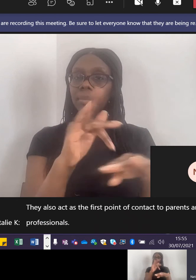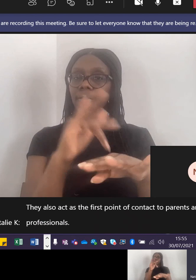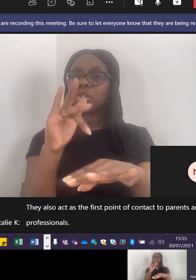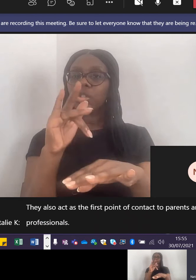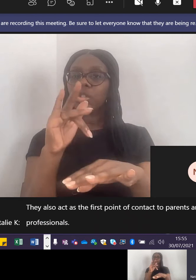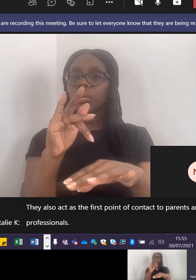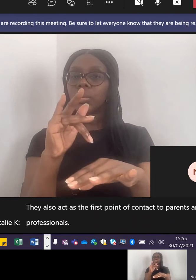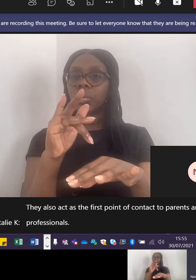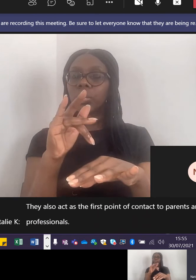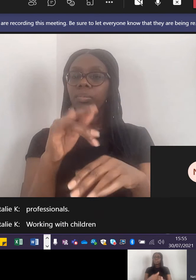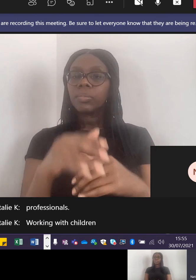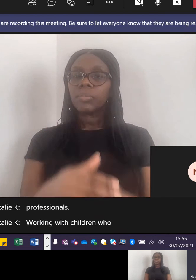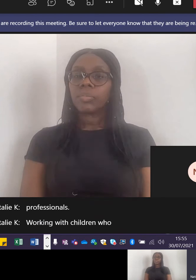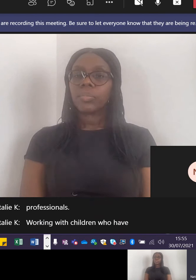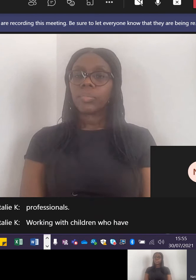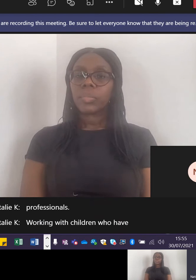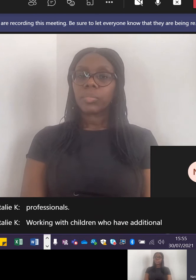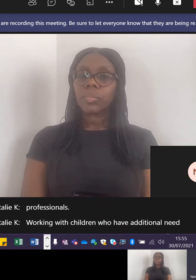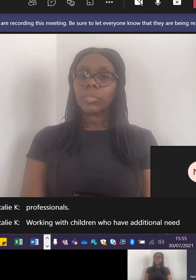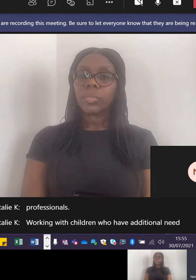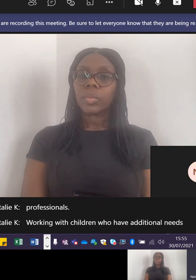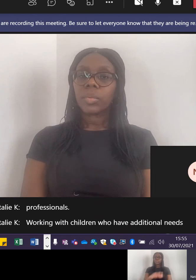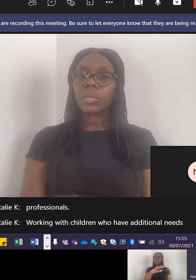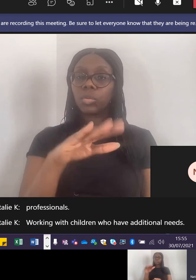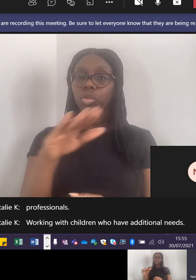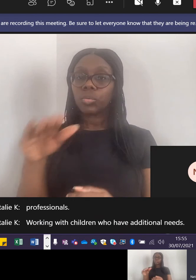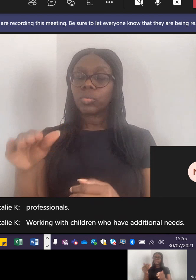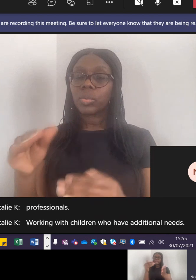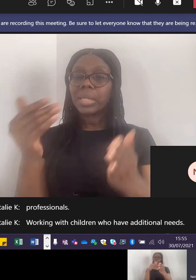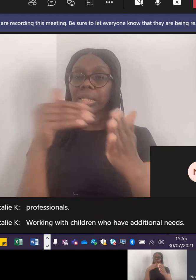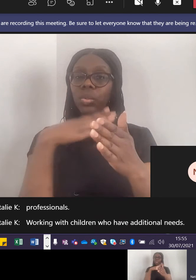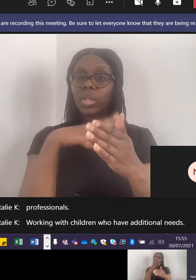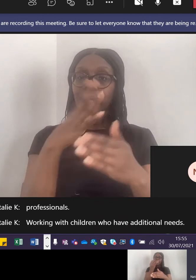working with children who have additional needs.